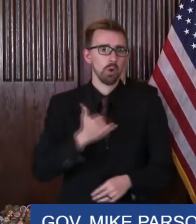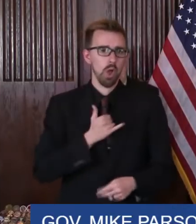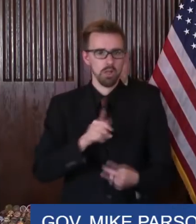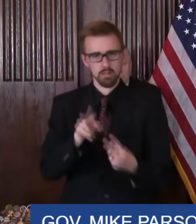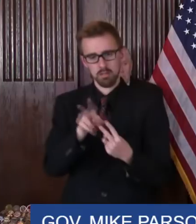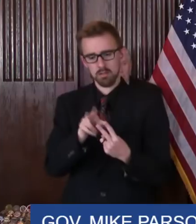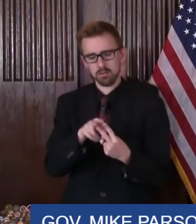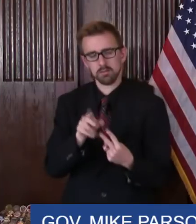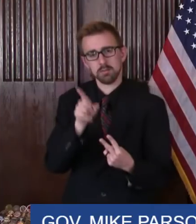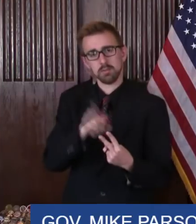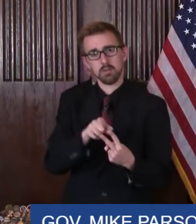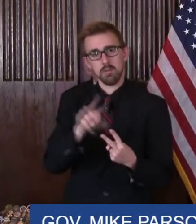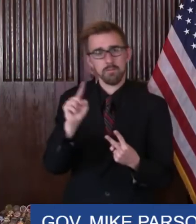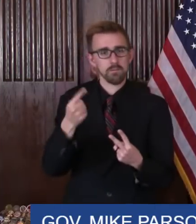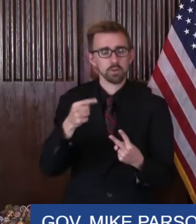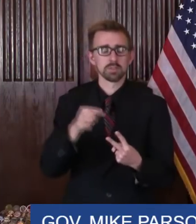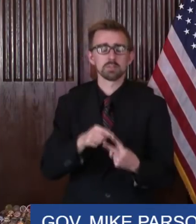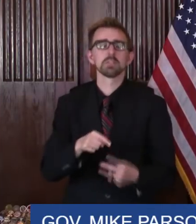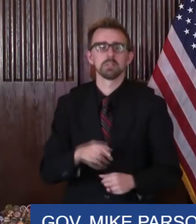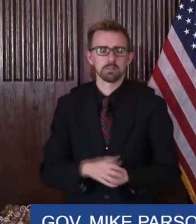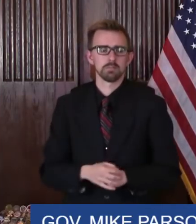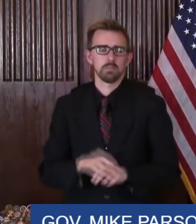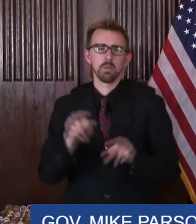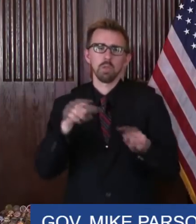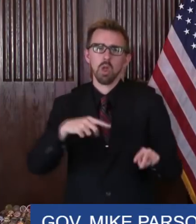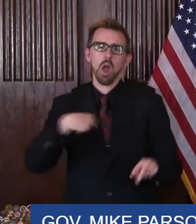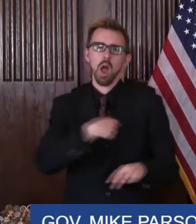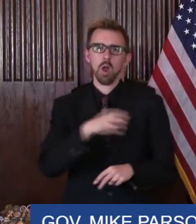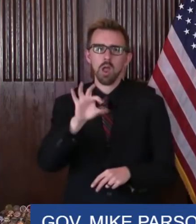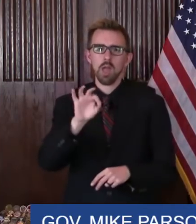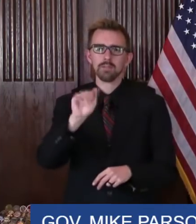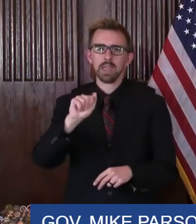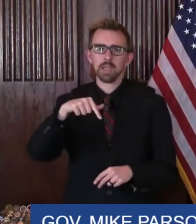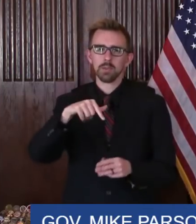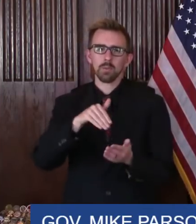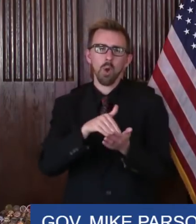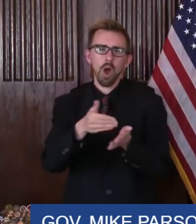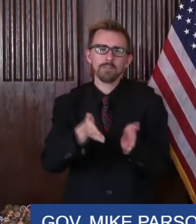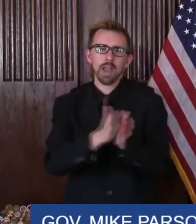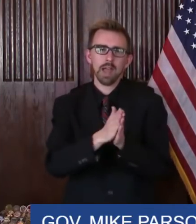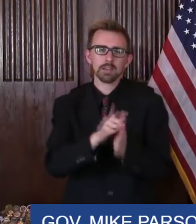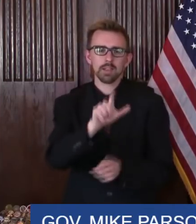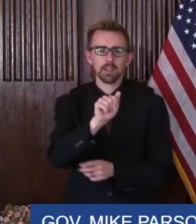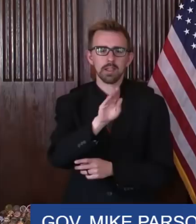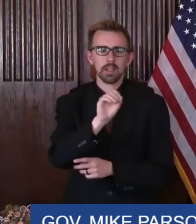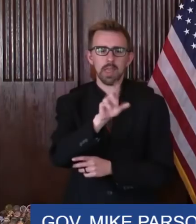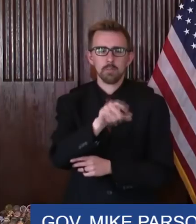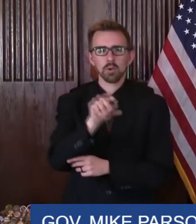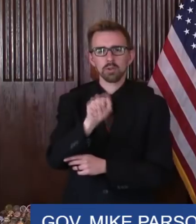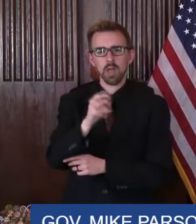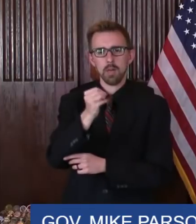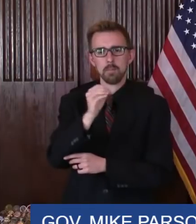us. First, check out our frequently asked questions at